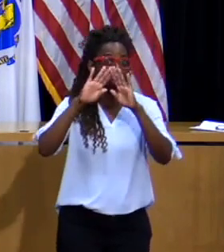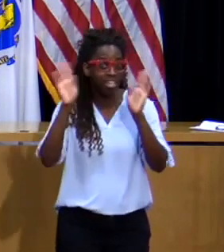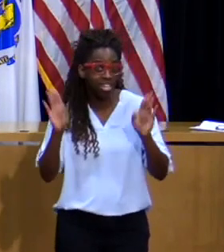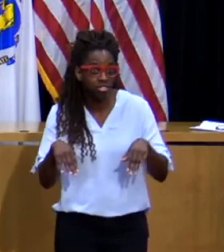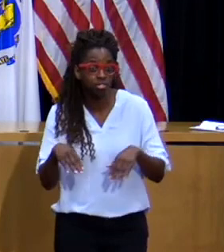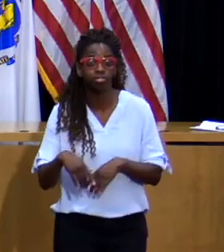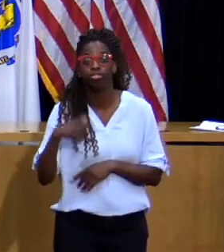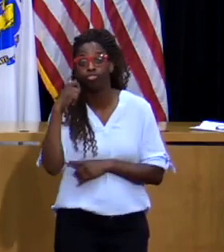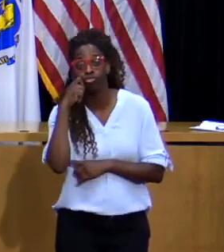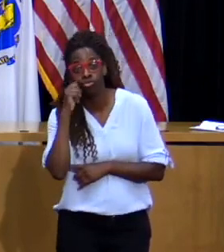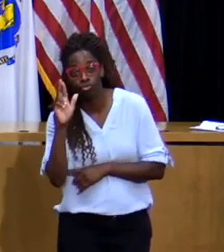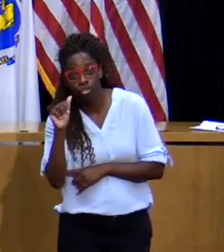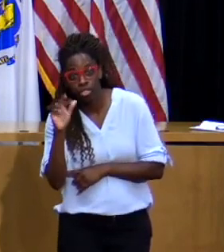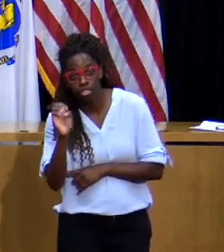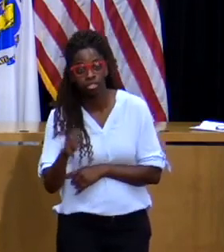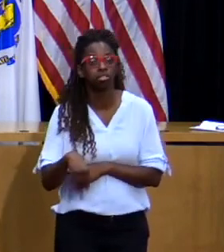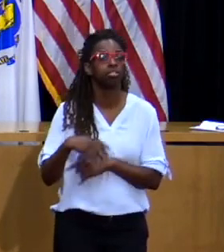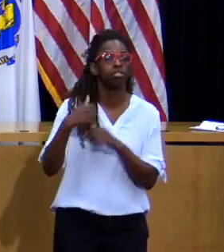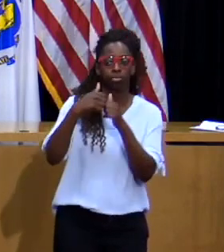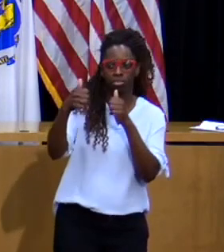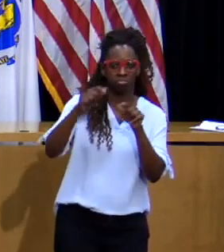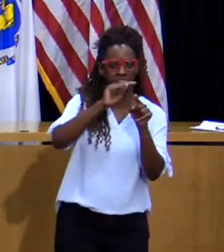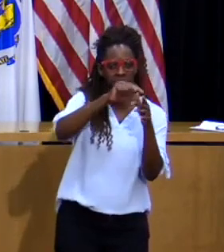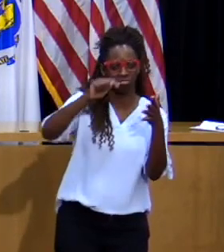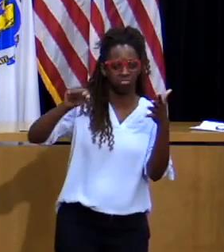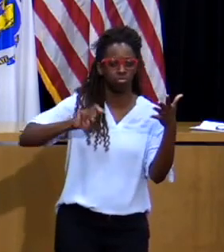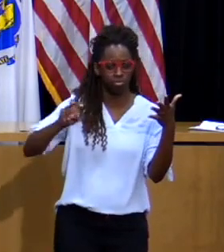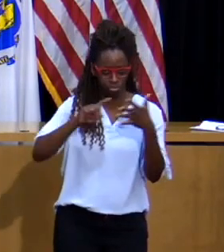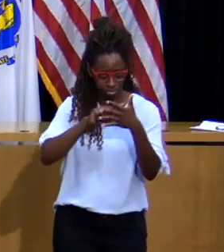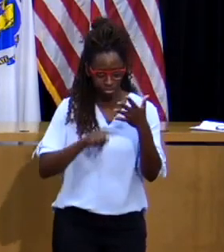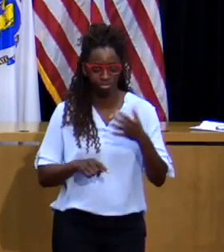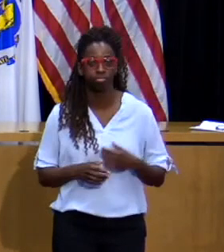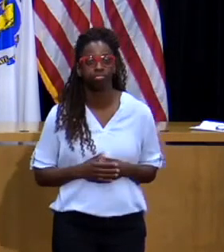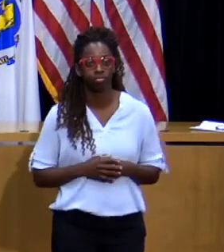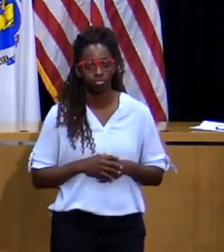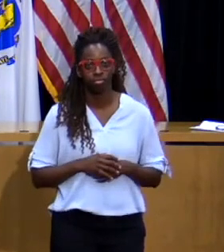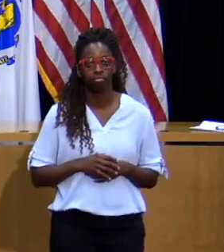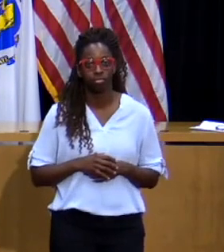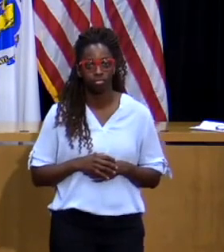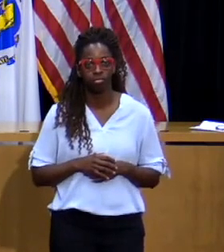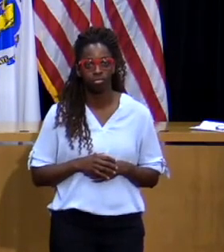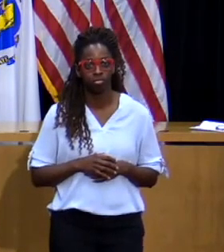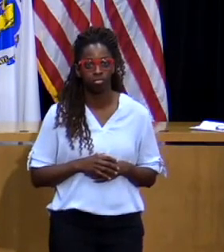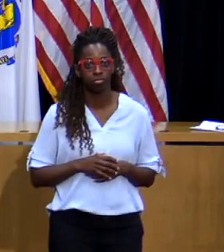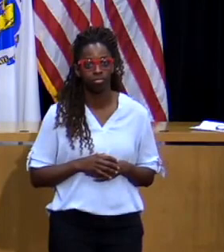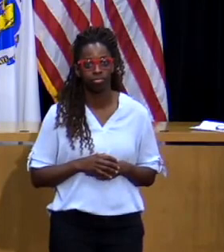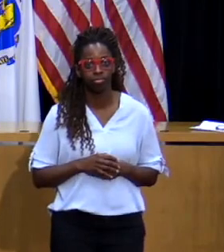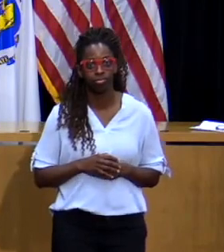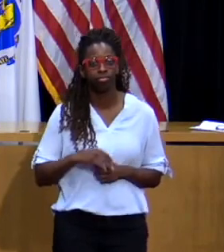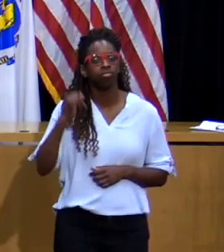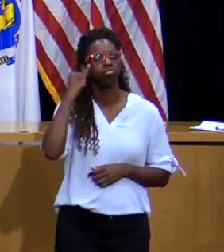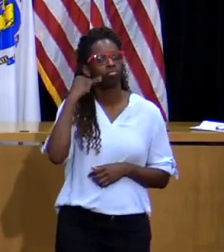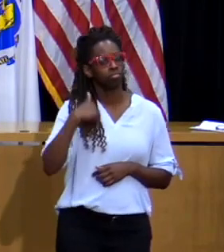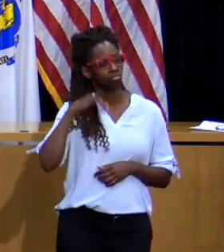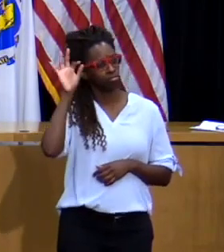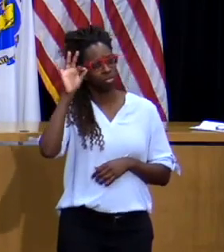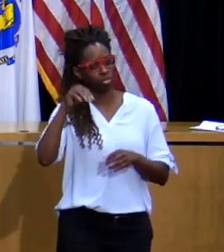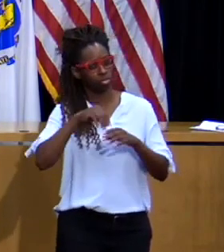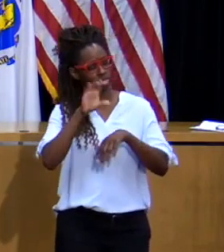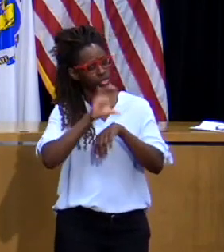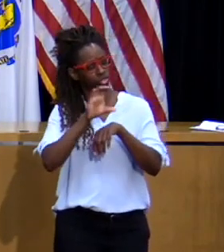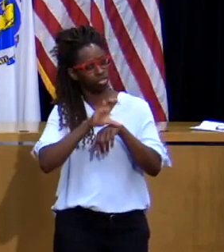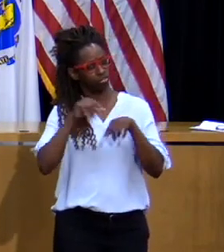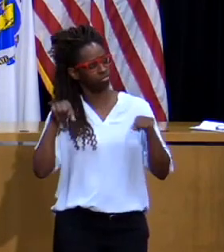those two. If I had to preach on this experience, it would be called Imago